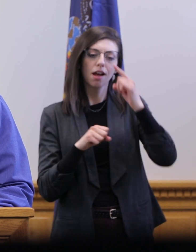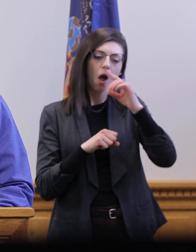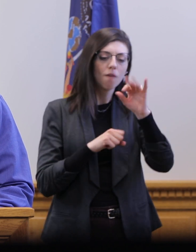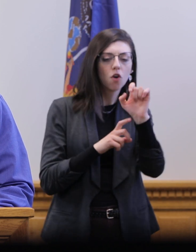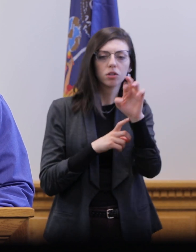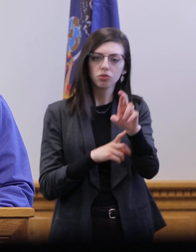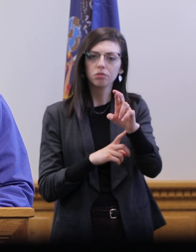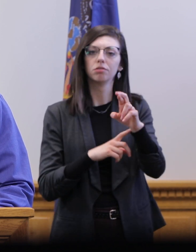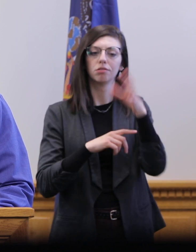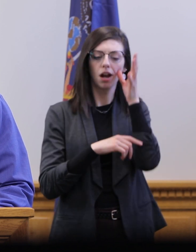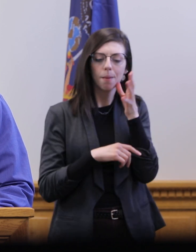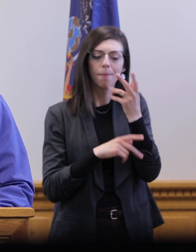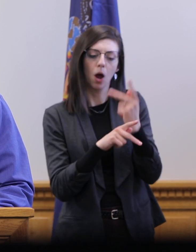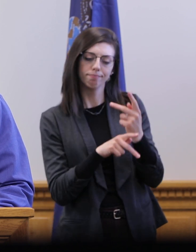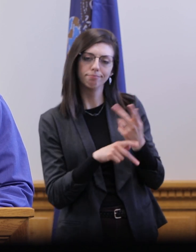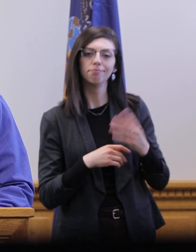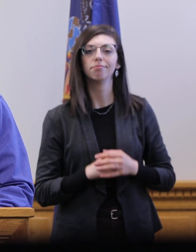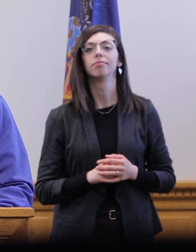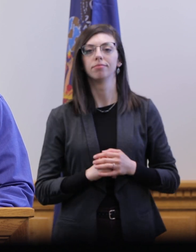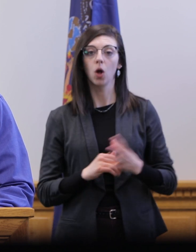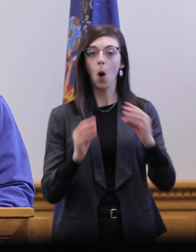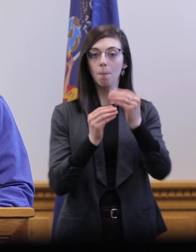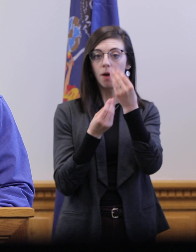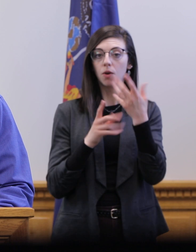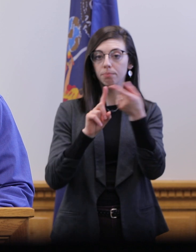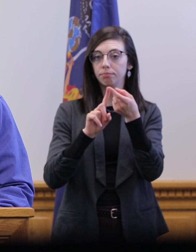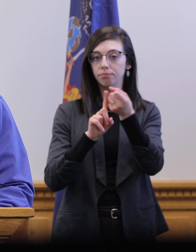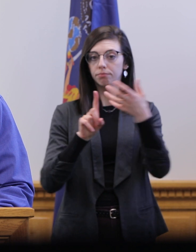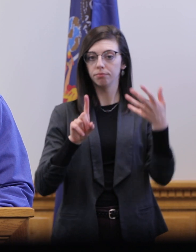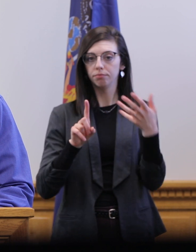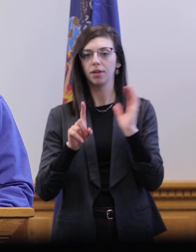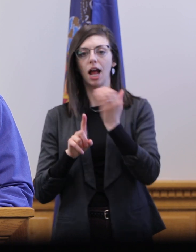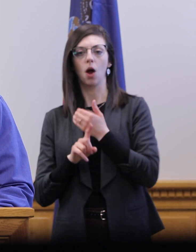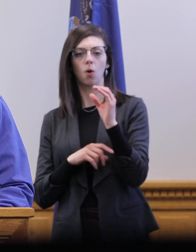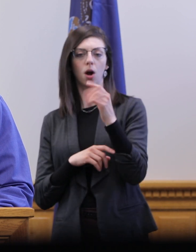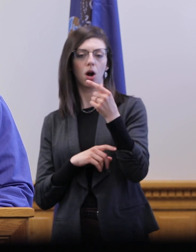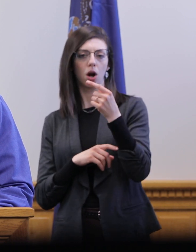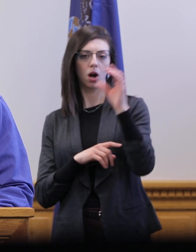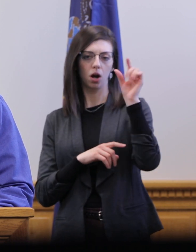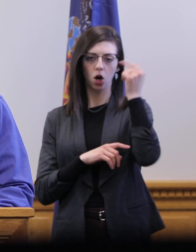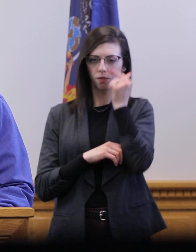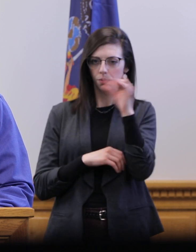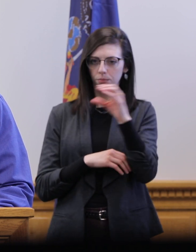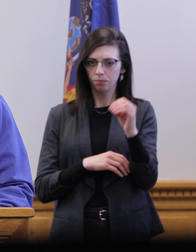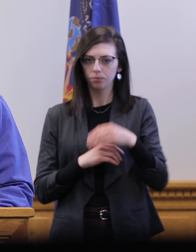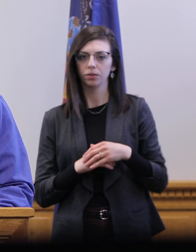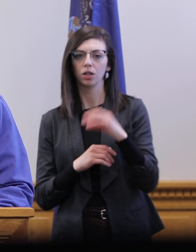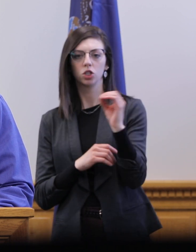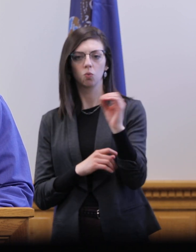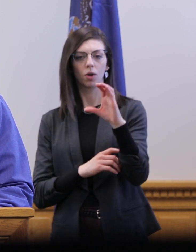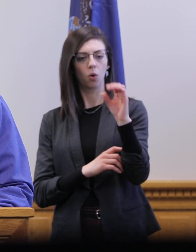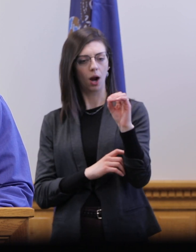2nd. There's more information about these programs on the county government website at oswegocounty.com, along